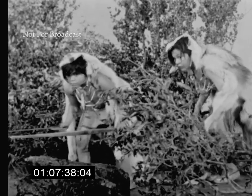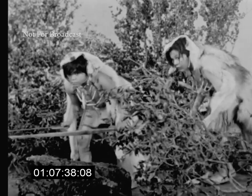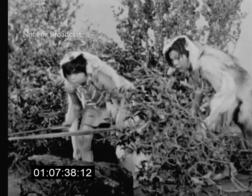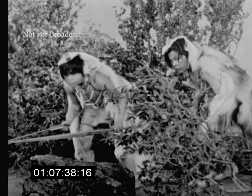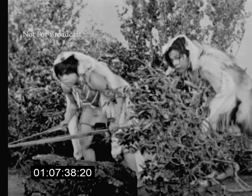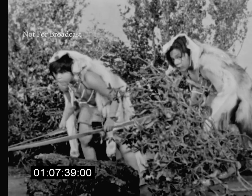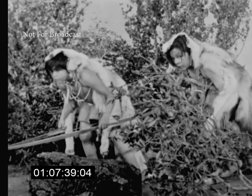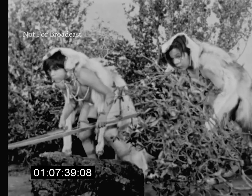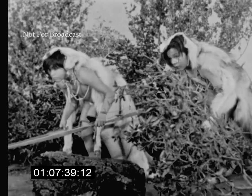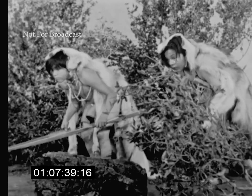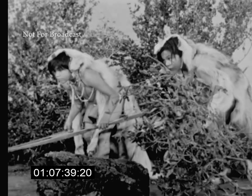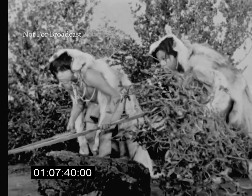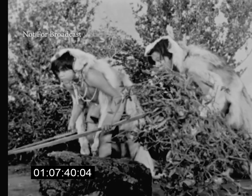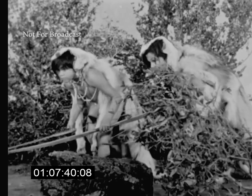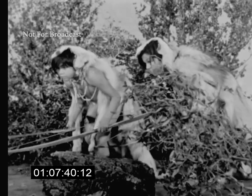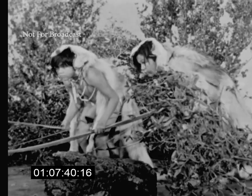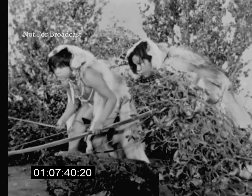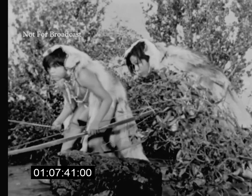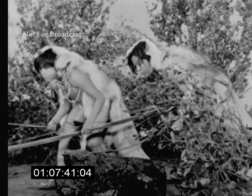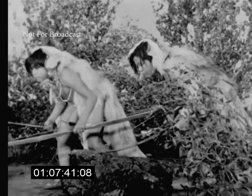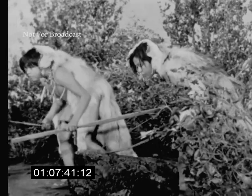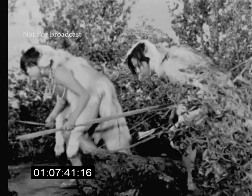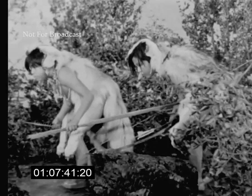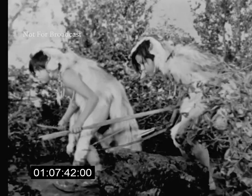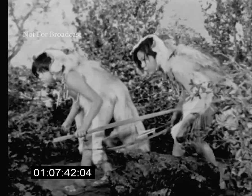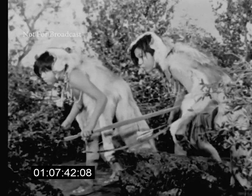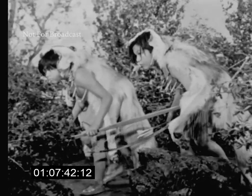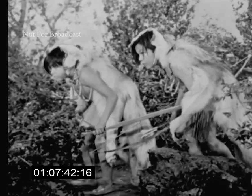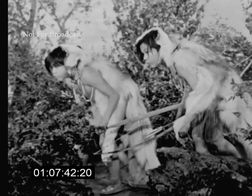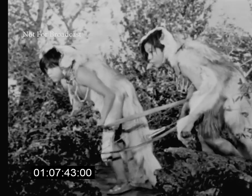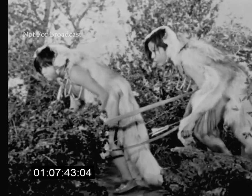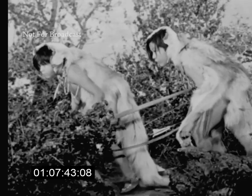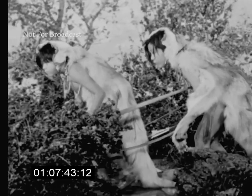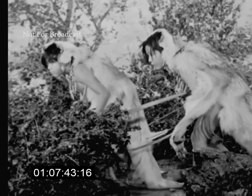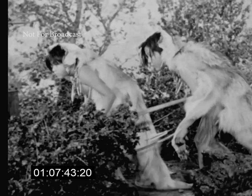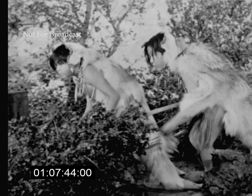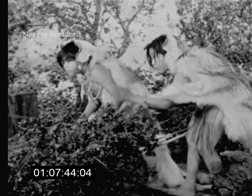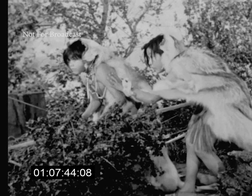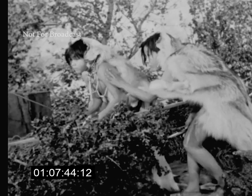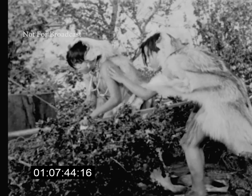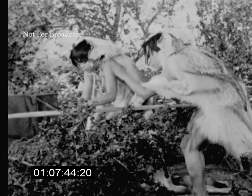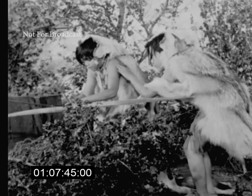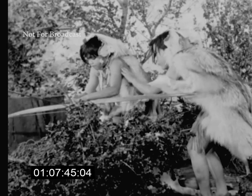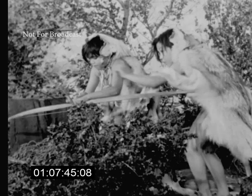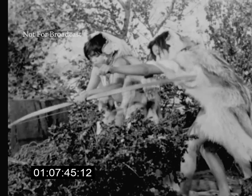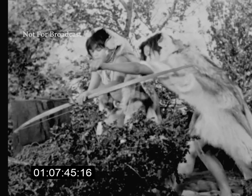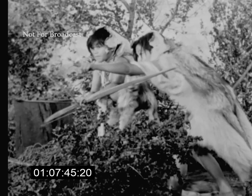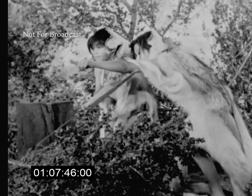you. And when you get up close to a buffalo herd, come quietly, get close, and shoot